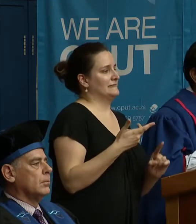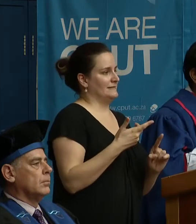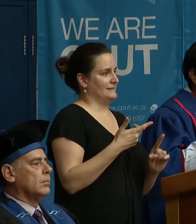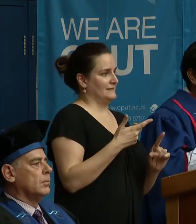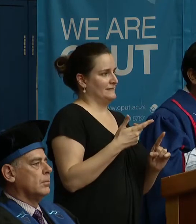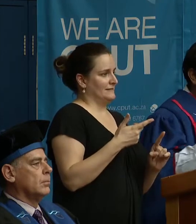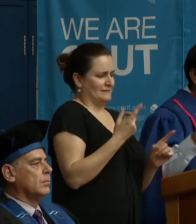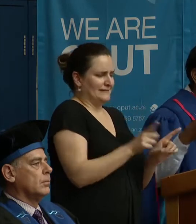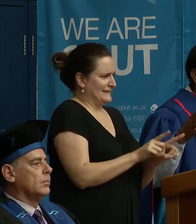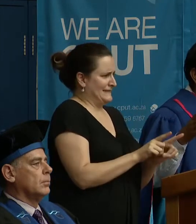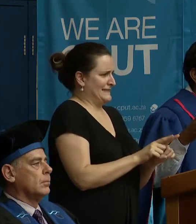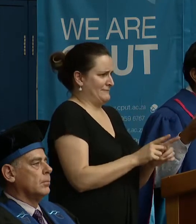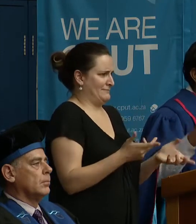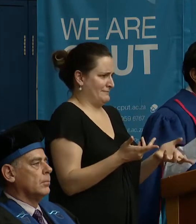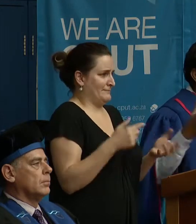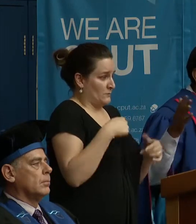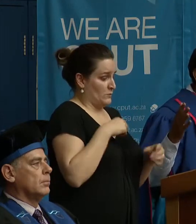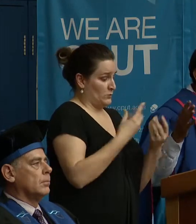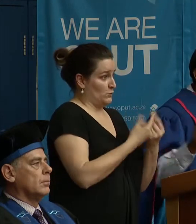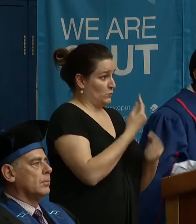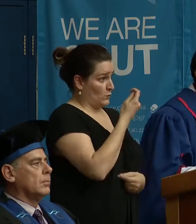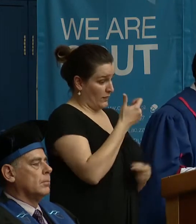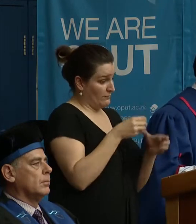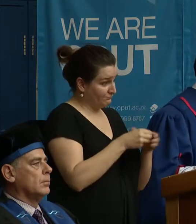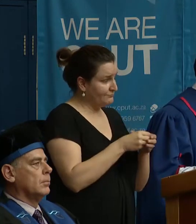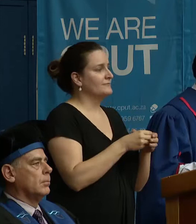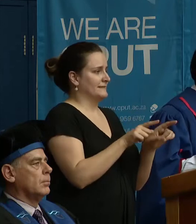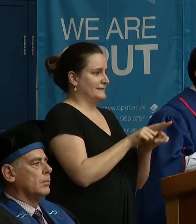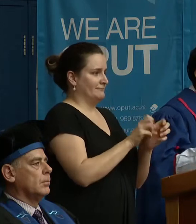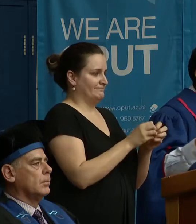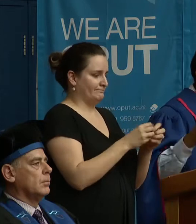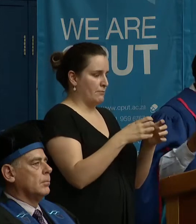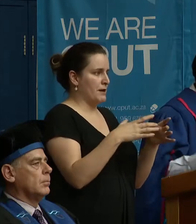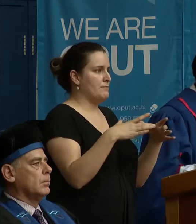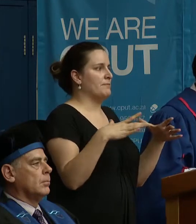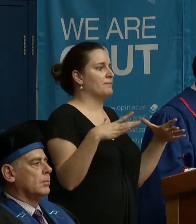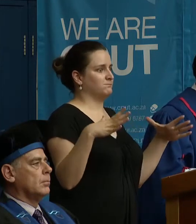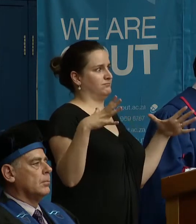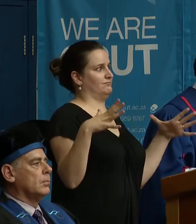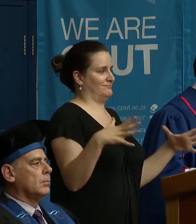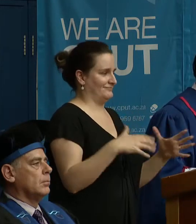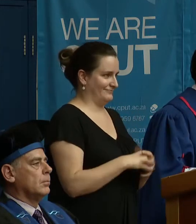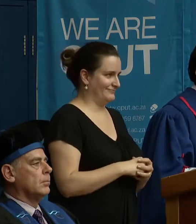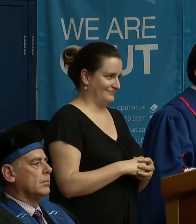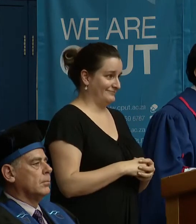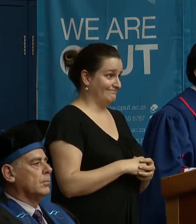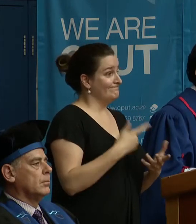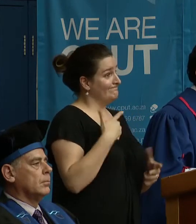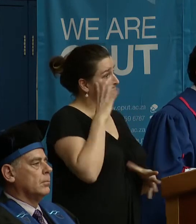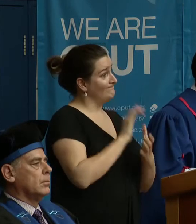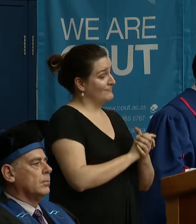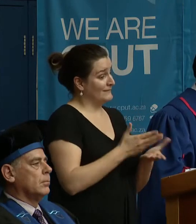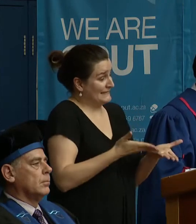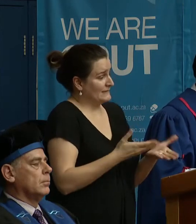causes ripples to emanate from the source, getting bigger and bigger away from the source as they get. We believe that this is a